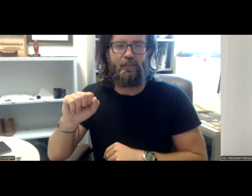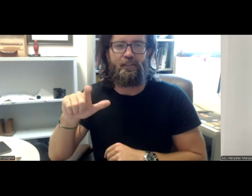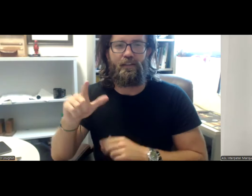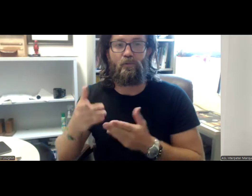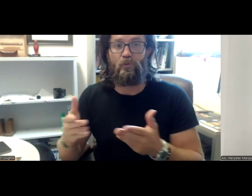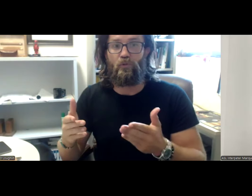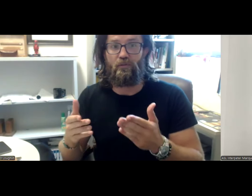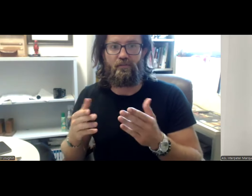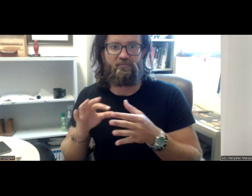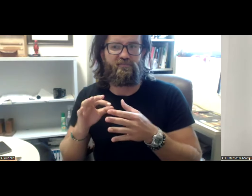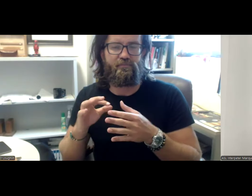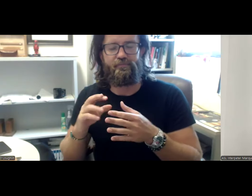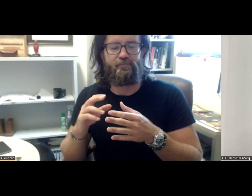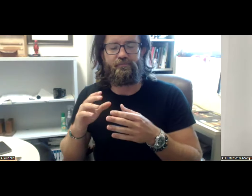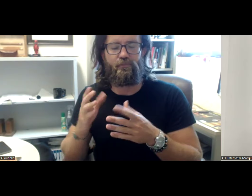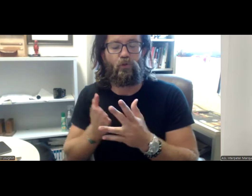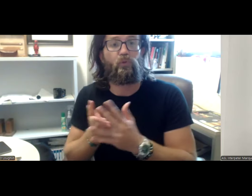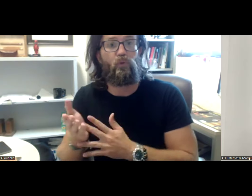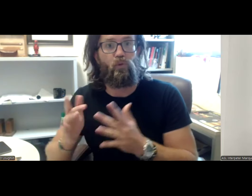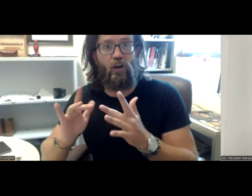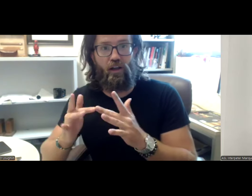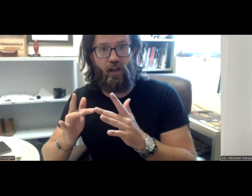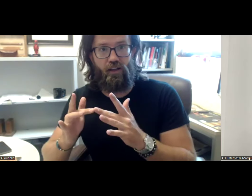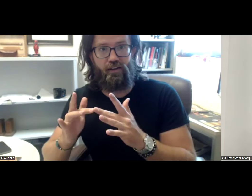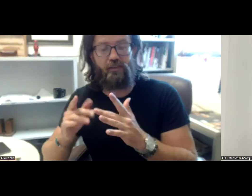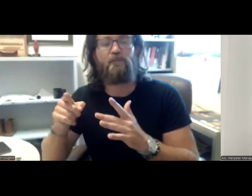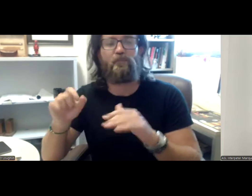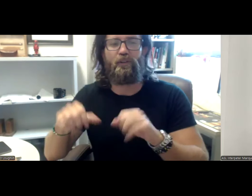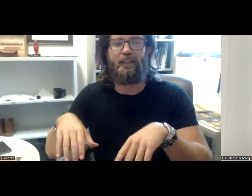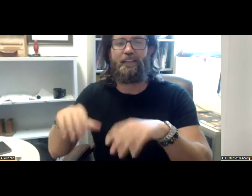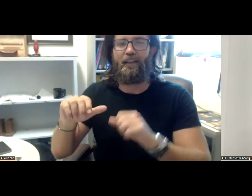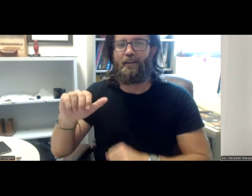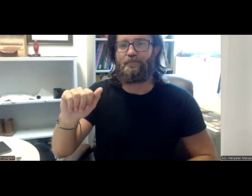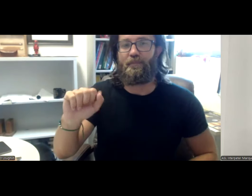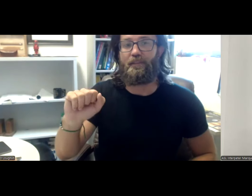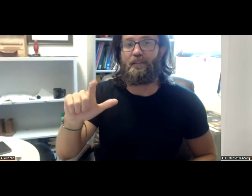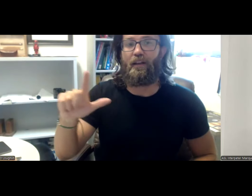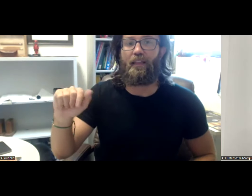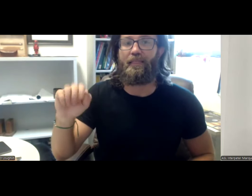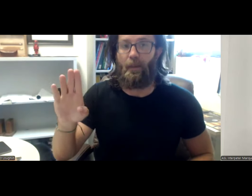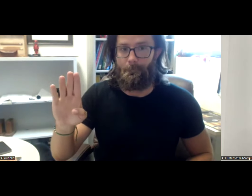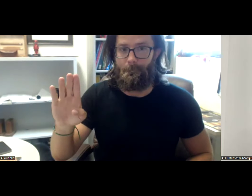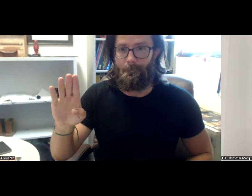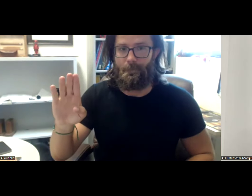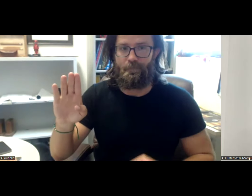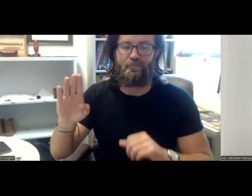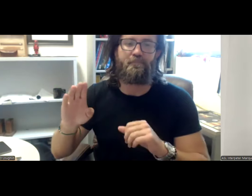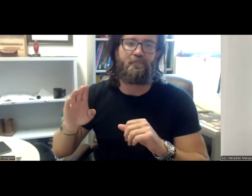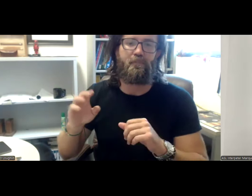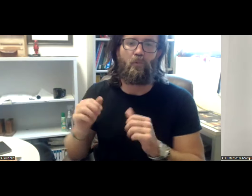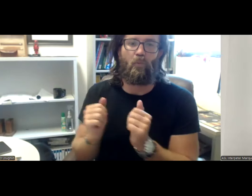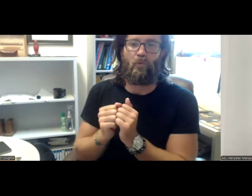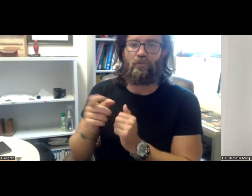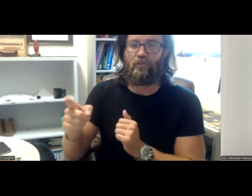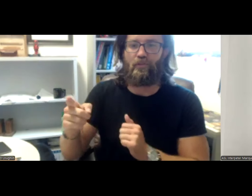tutor. Or if you need other ASL resources on the online platforms, you can take the ASL